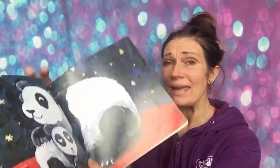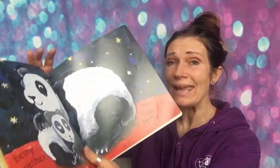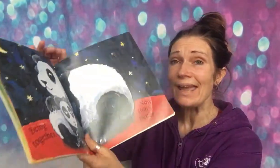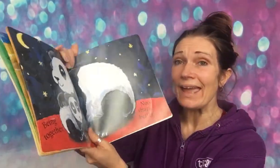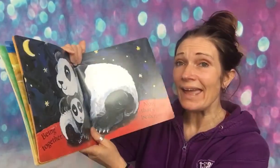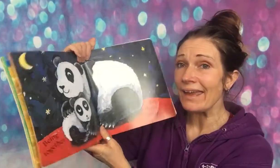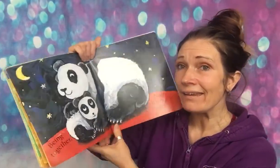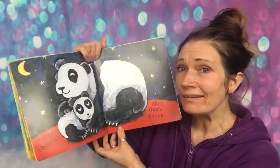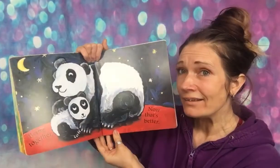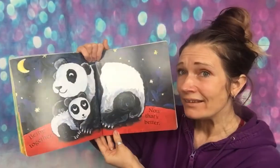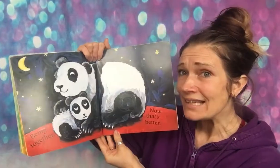being